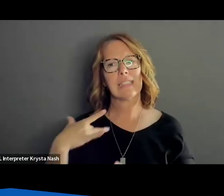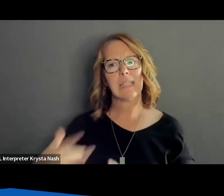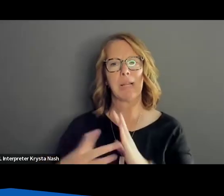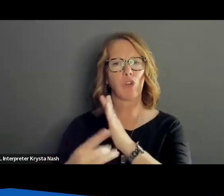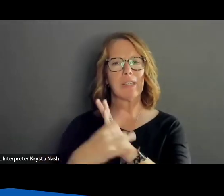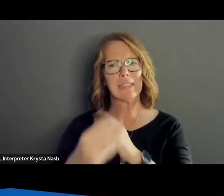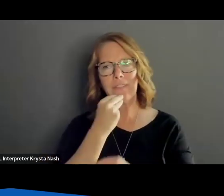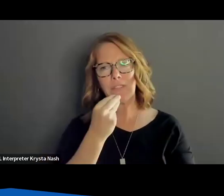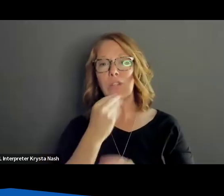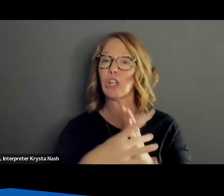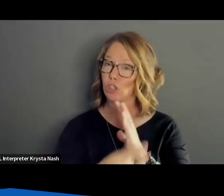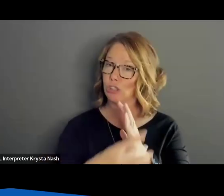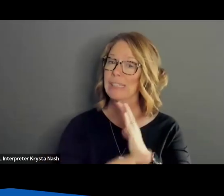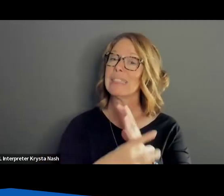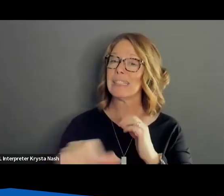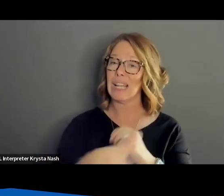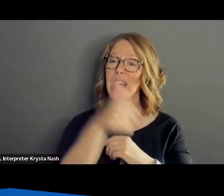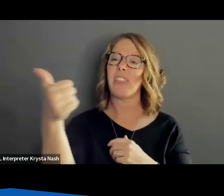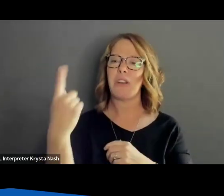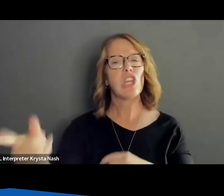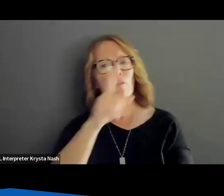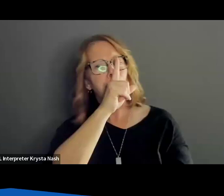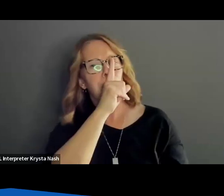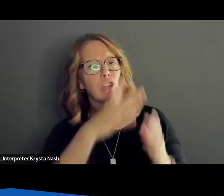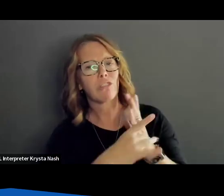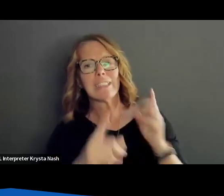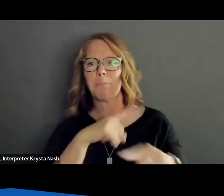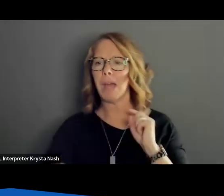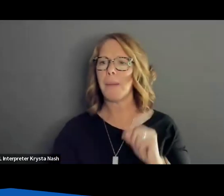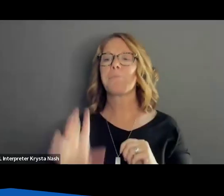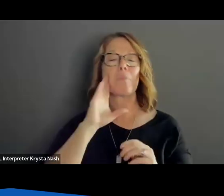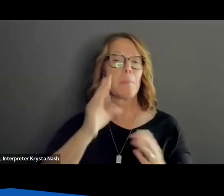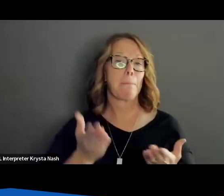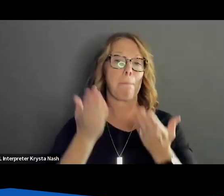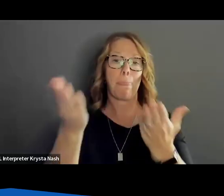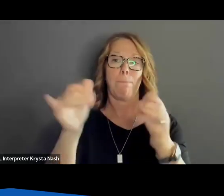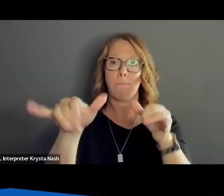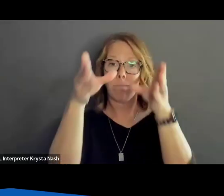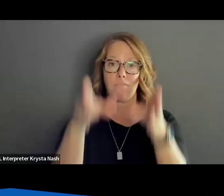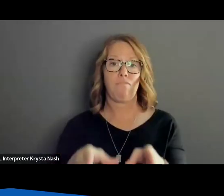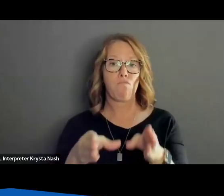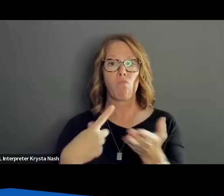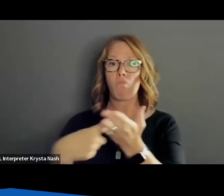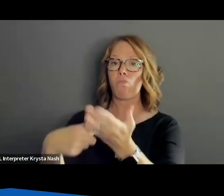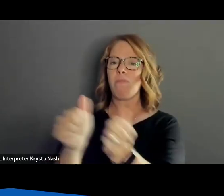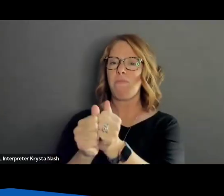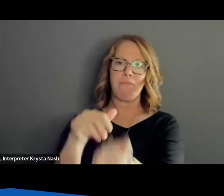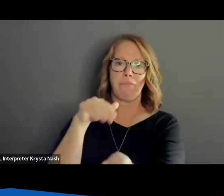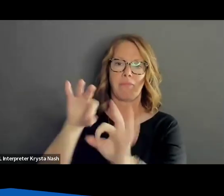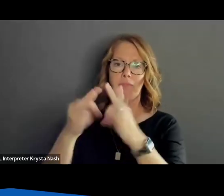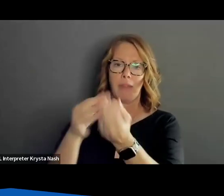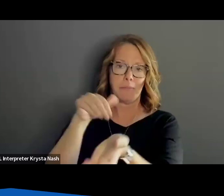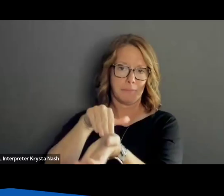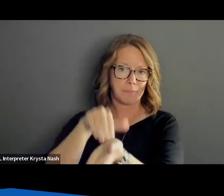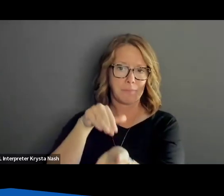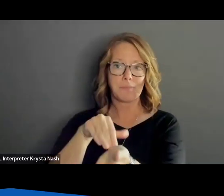and grease is also another one, although grease wasn't mentioned with that. So, what I recommend to this person is to talk to their healthcare professional.